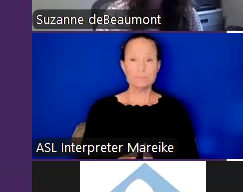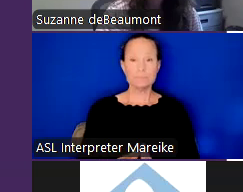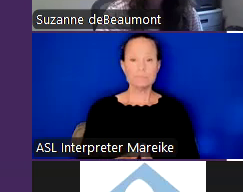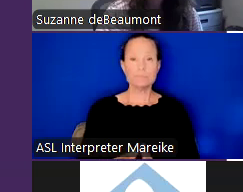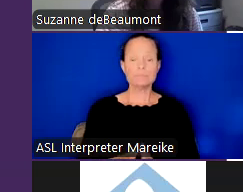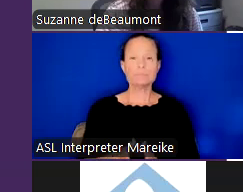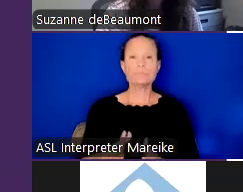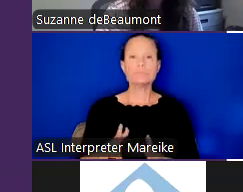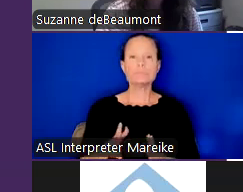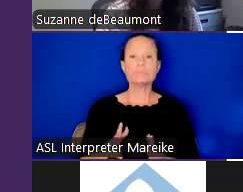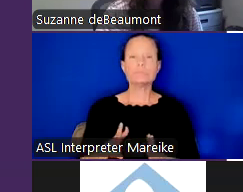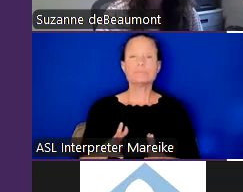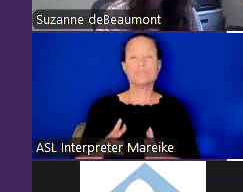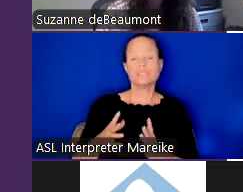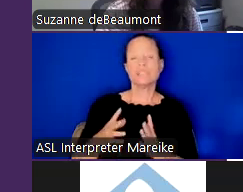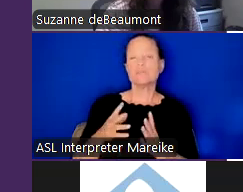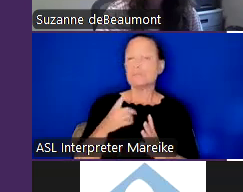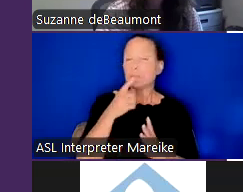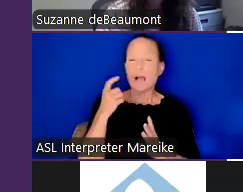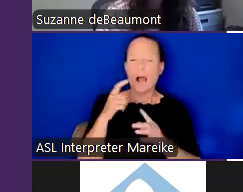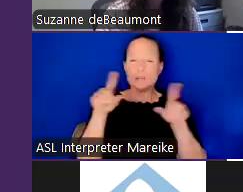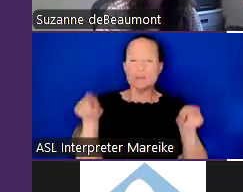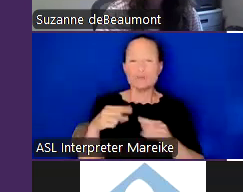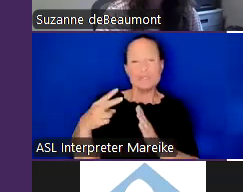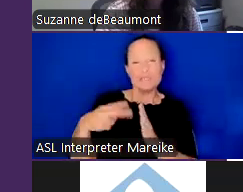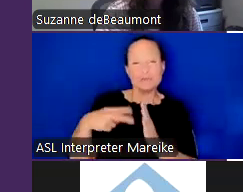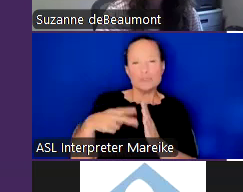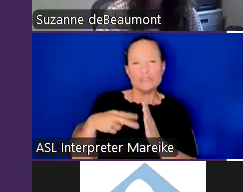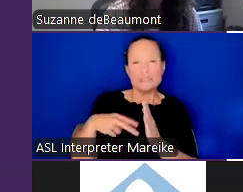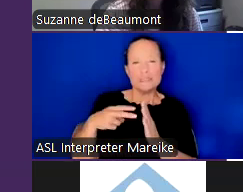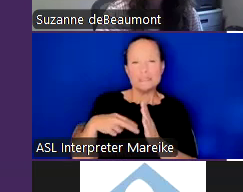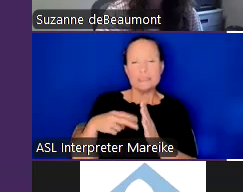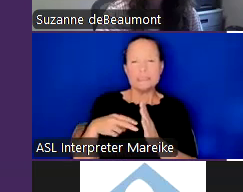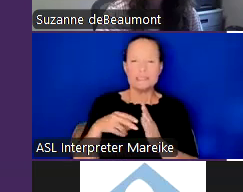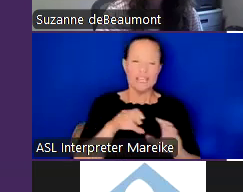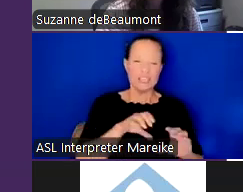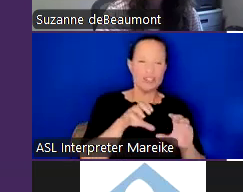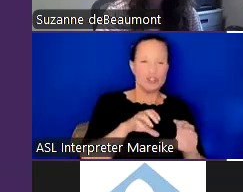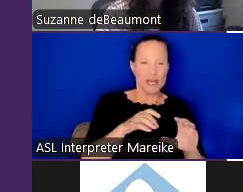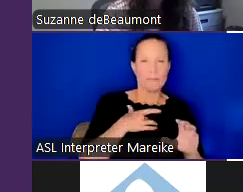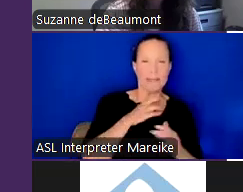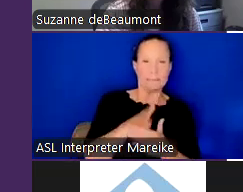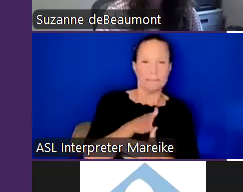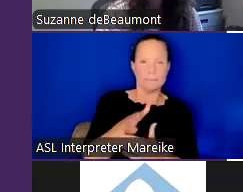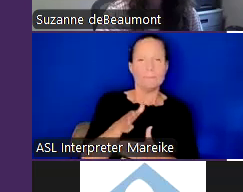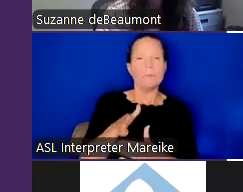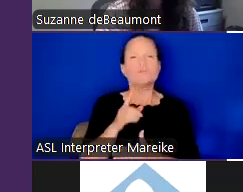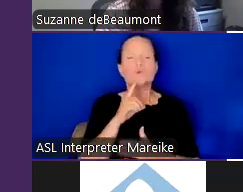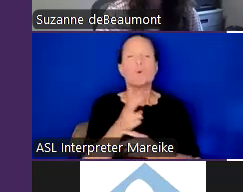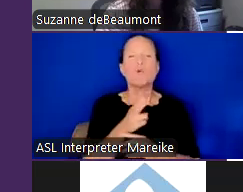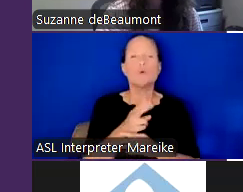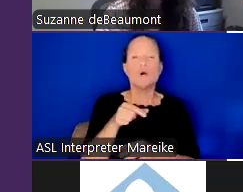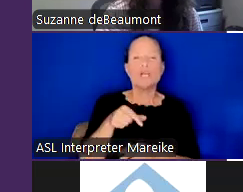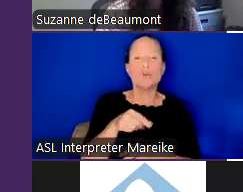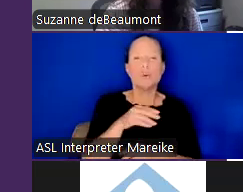This is a screen reader accommodation, so you can put your questions in the Q&A box, which as we get toward the